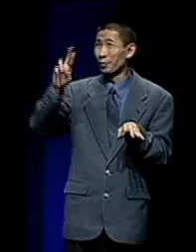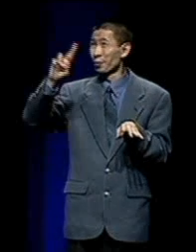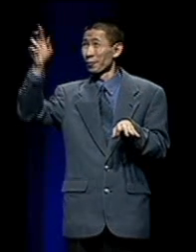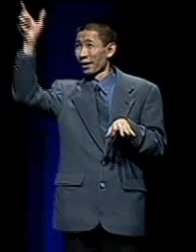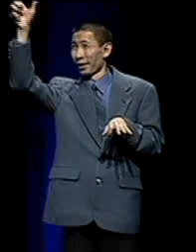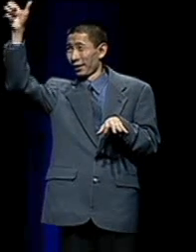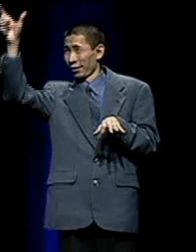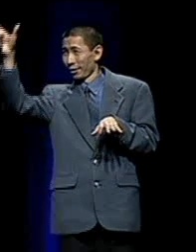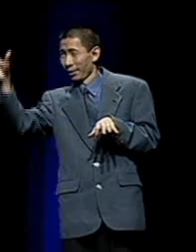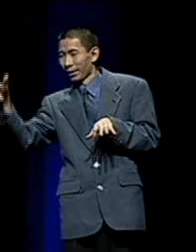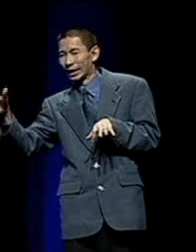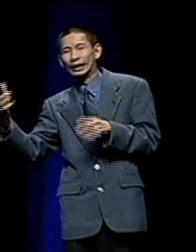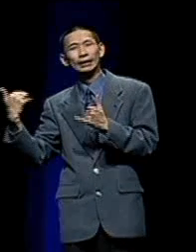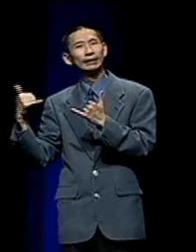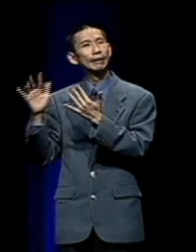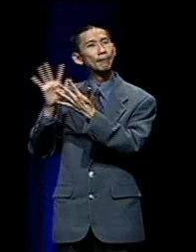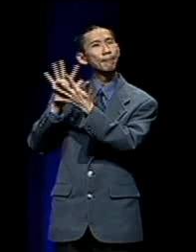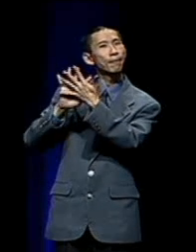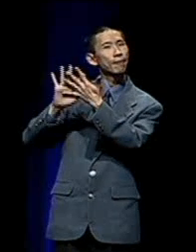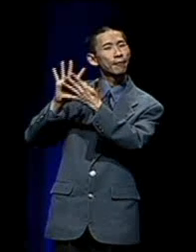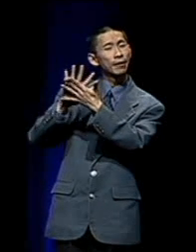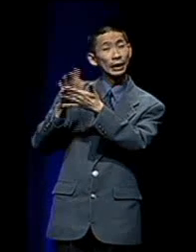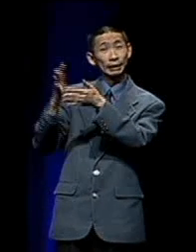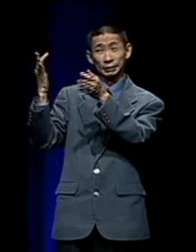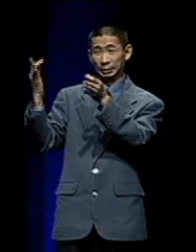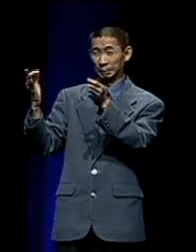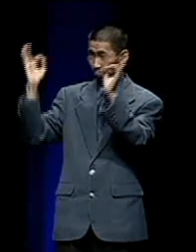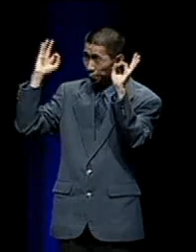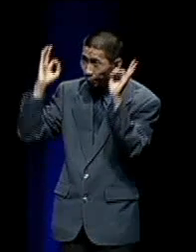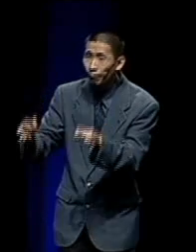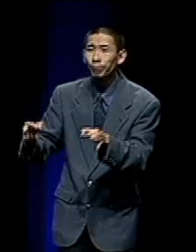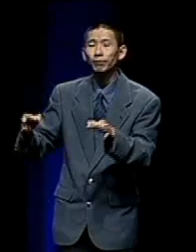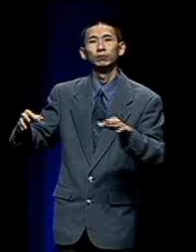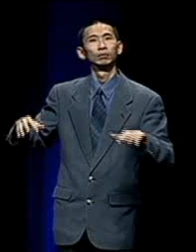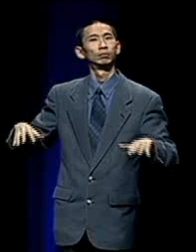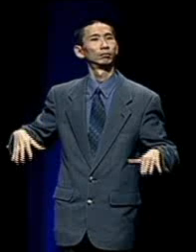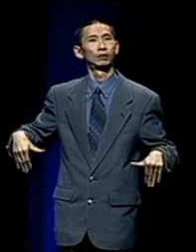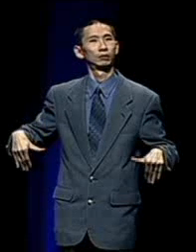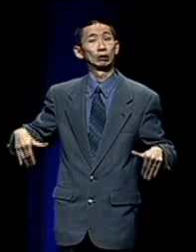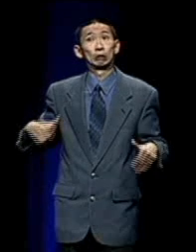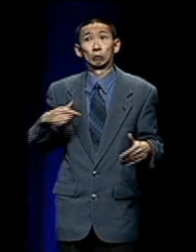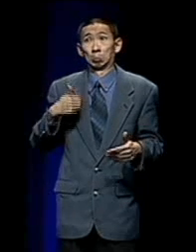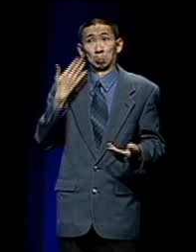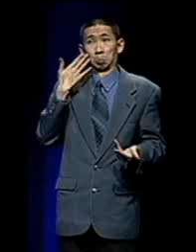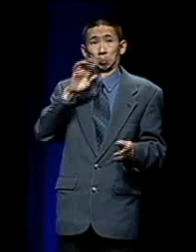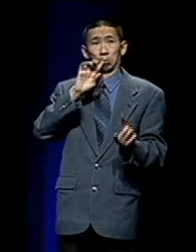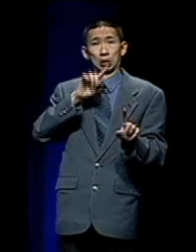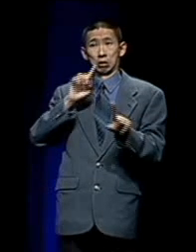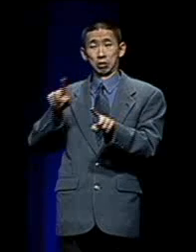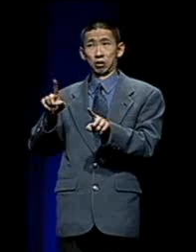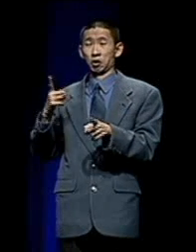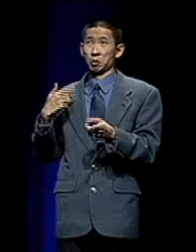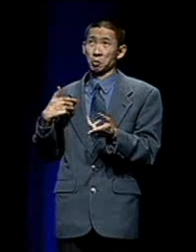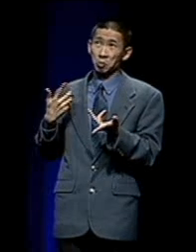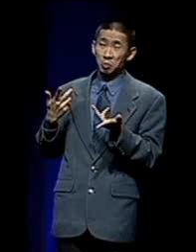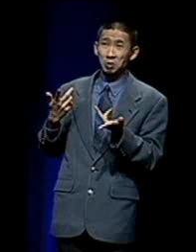side is very fuzzy. So I don't know what the answer is. We just put it there because we thought there might be some